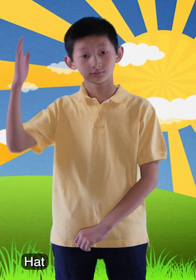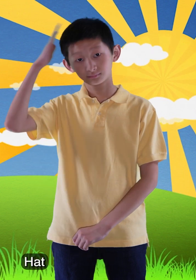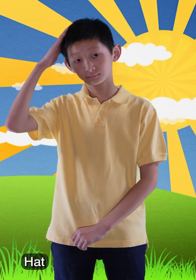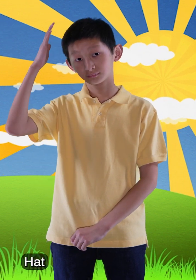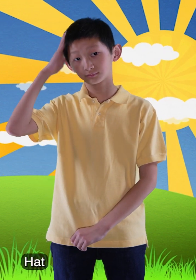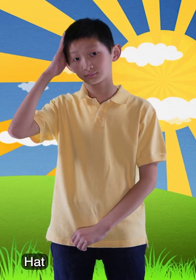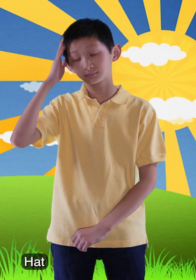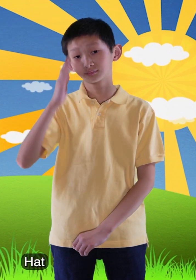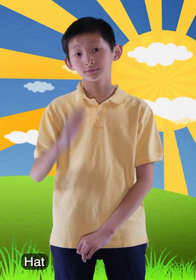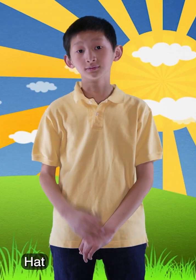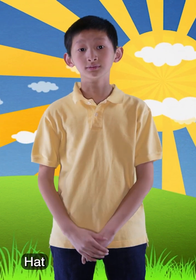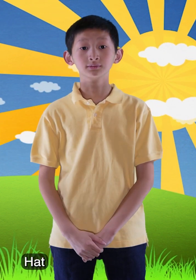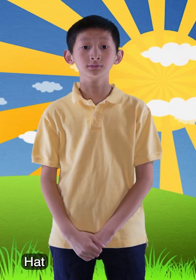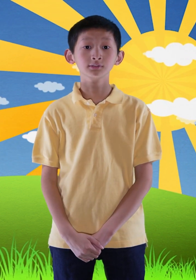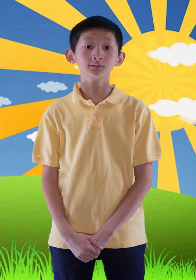Hat.